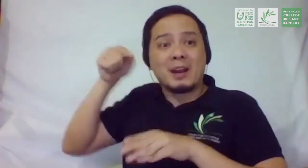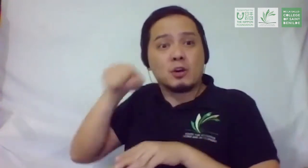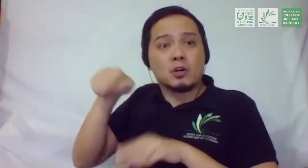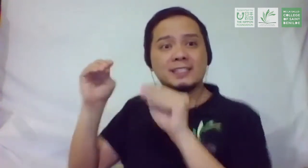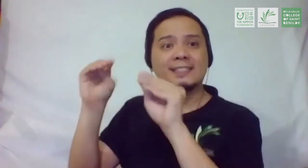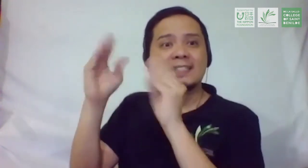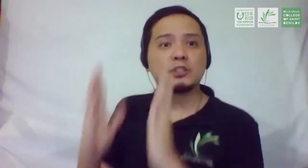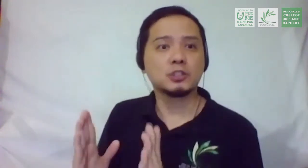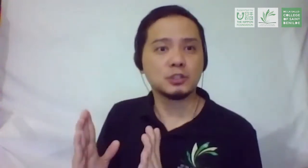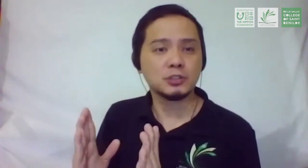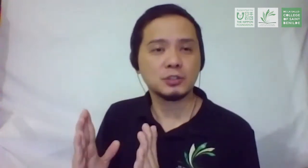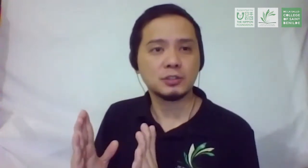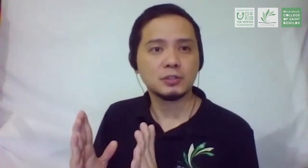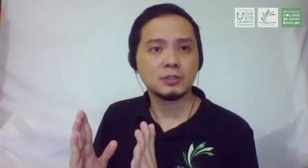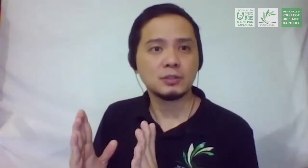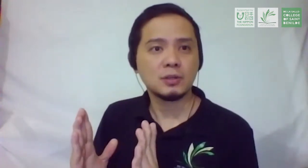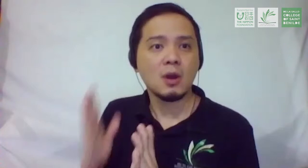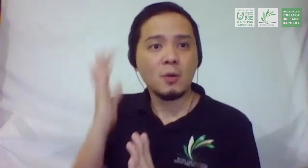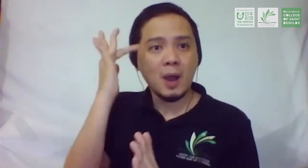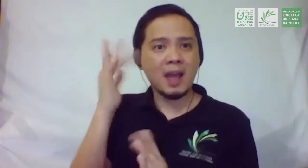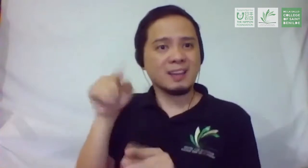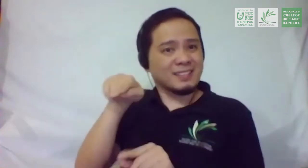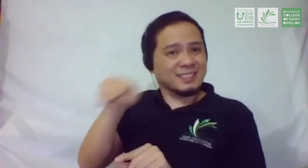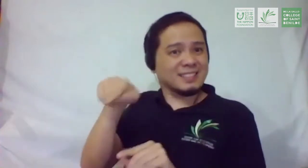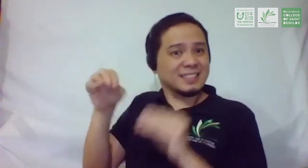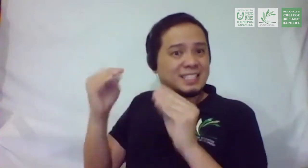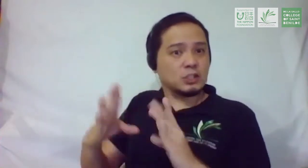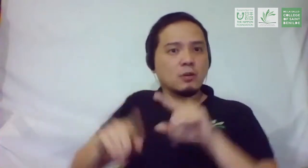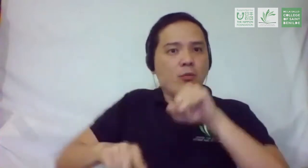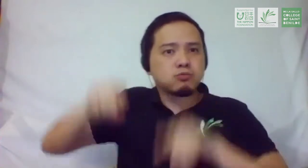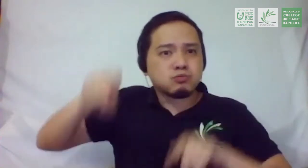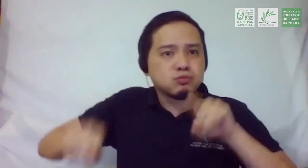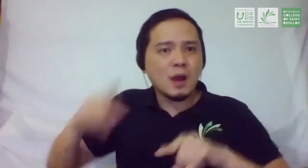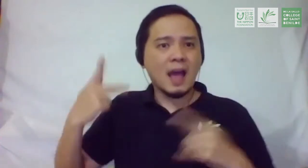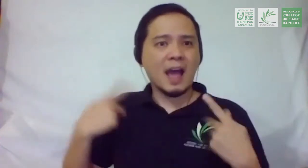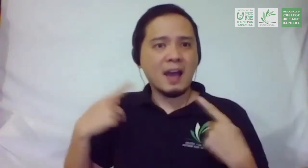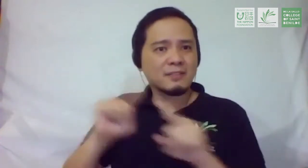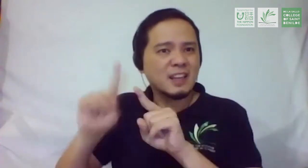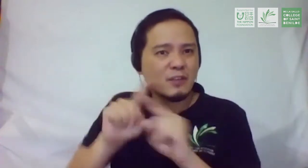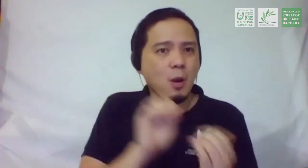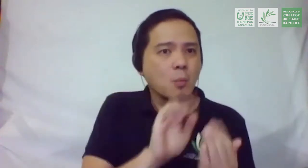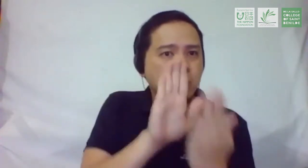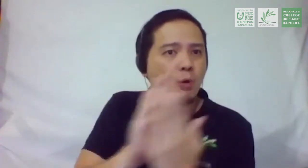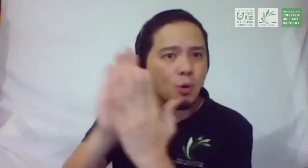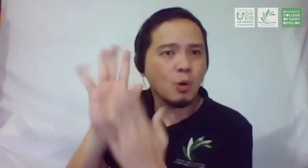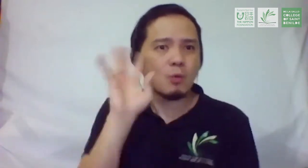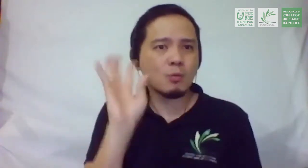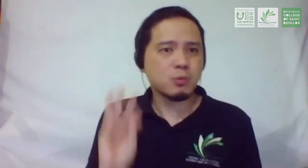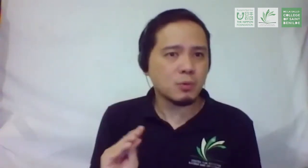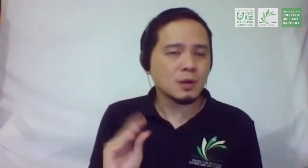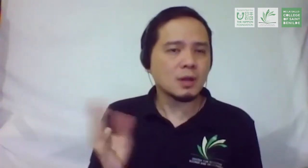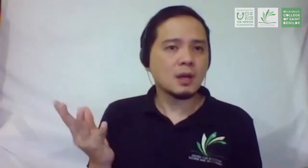Maybe they will teach in many different ways. But when the student goes home and they say,